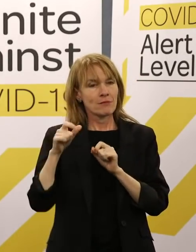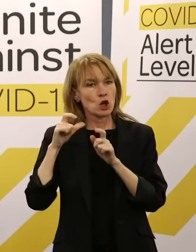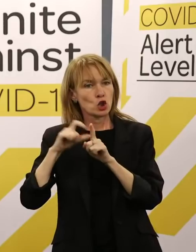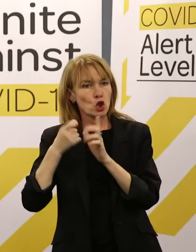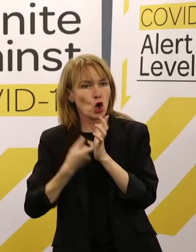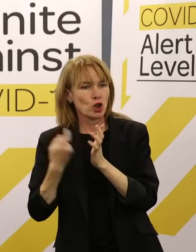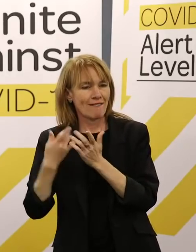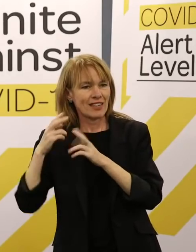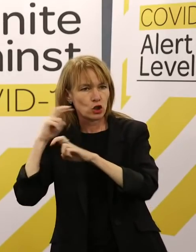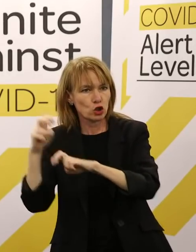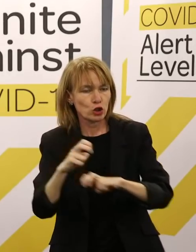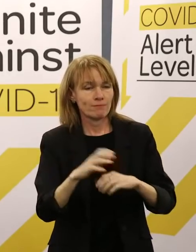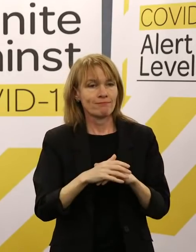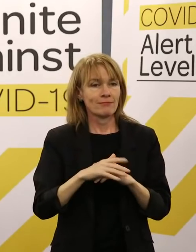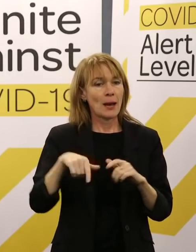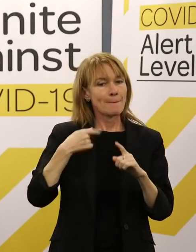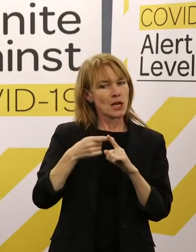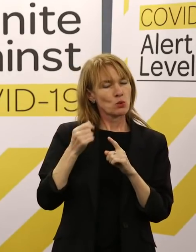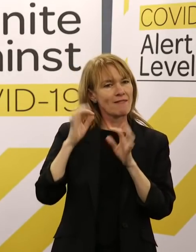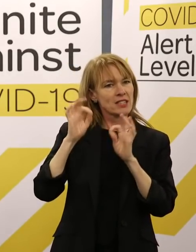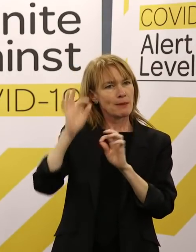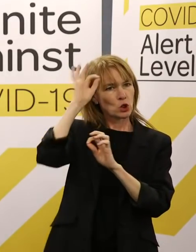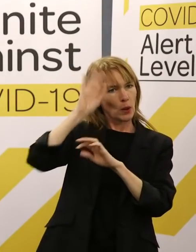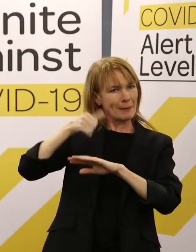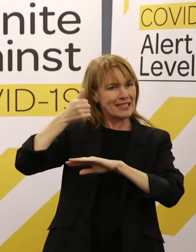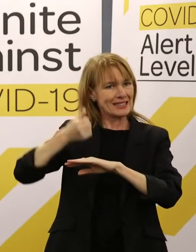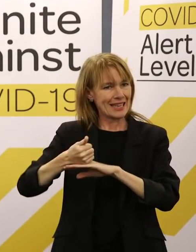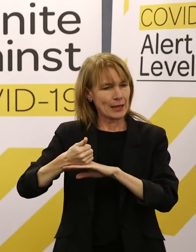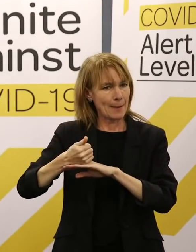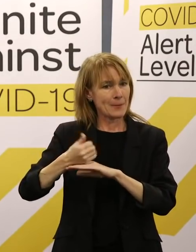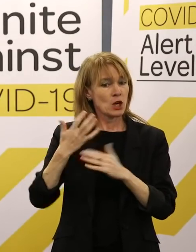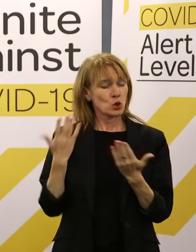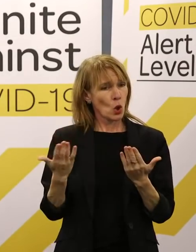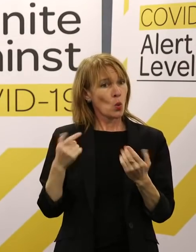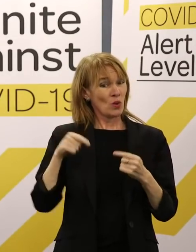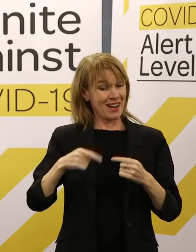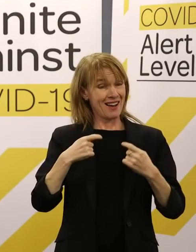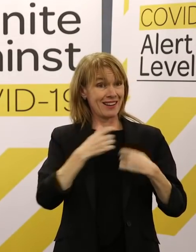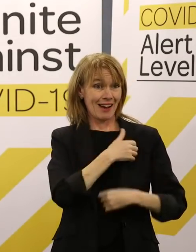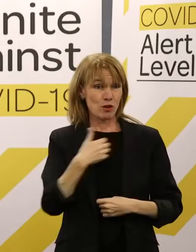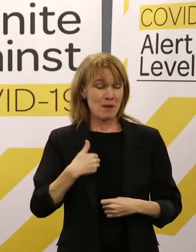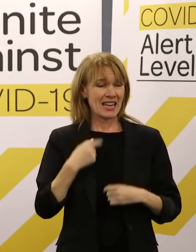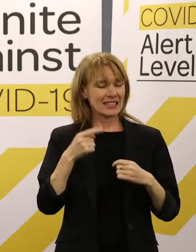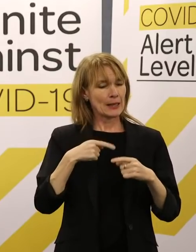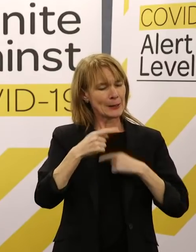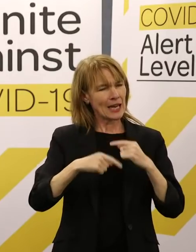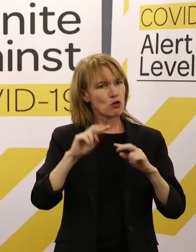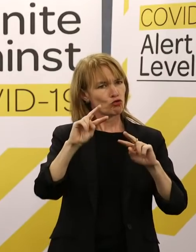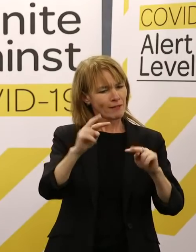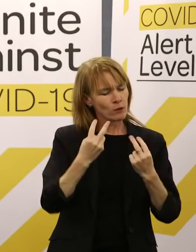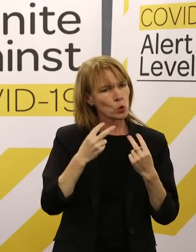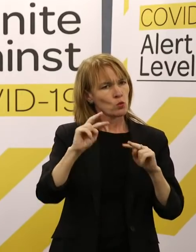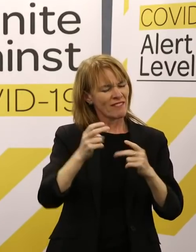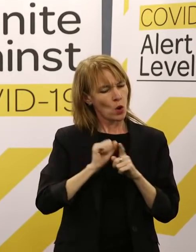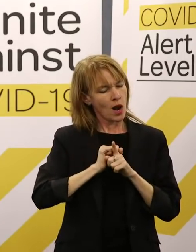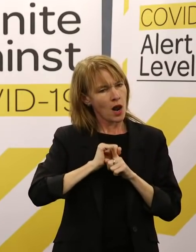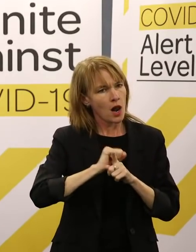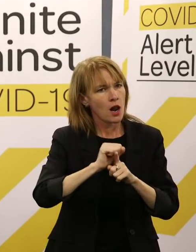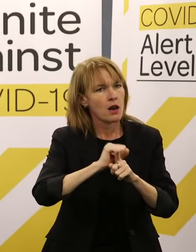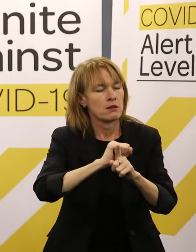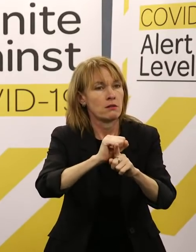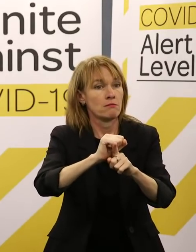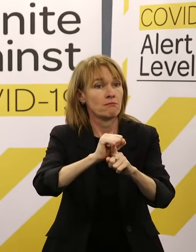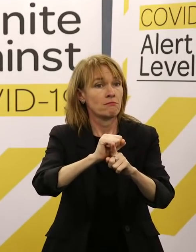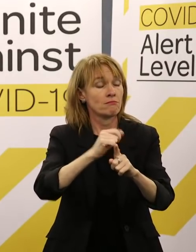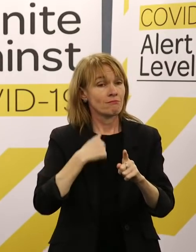was set up as well to provide ongoing assurance. So this is the thing about the health sector, it's a core part of our work is to keep reviewing